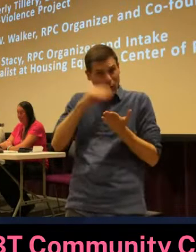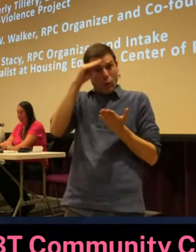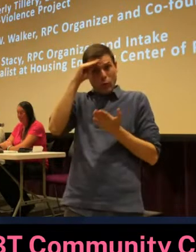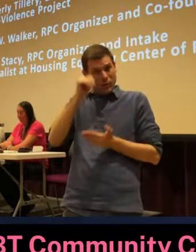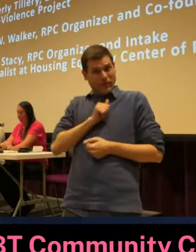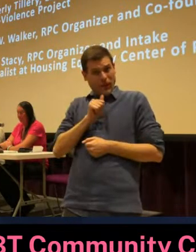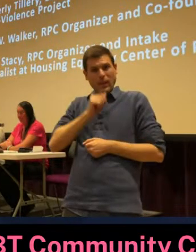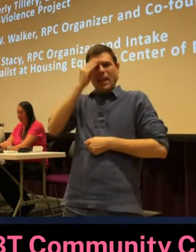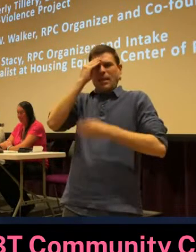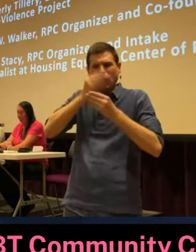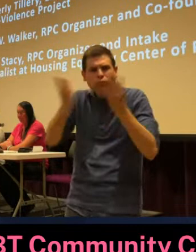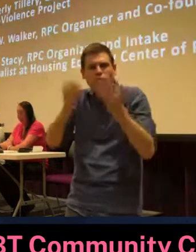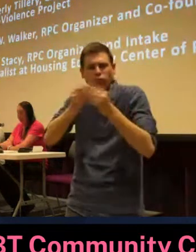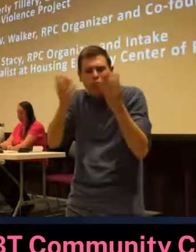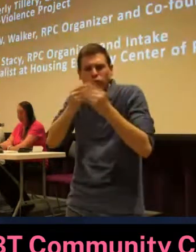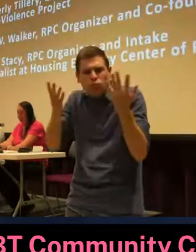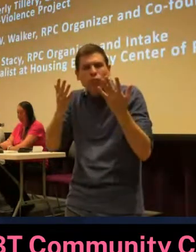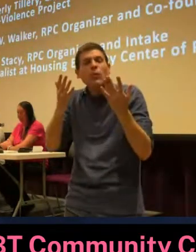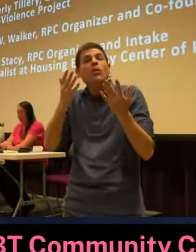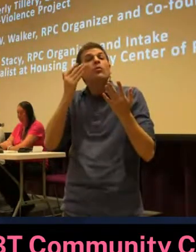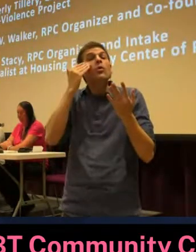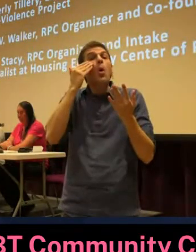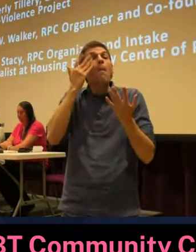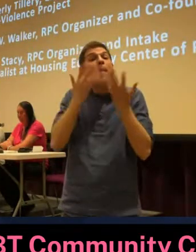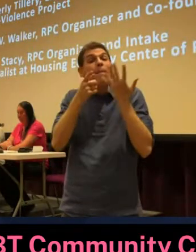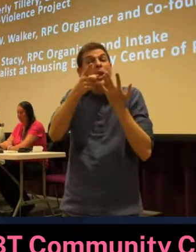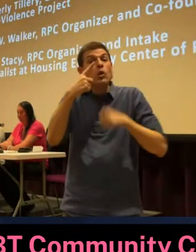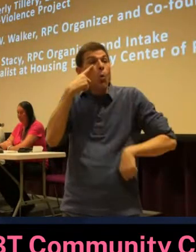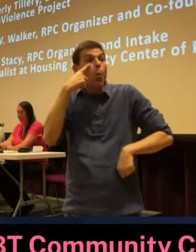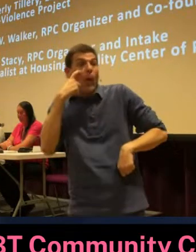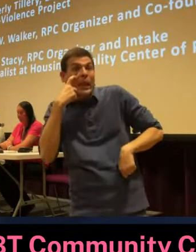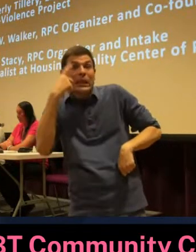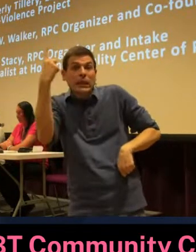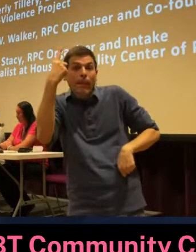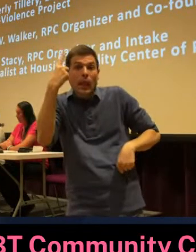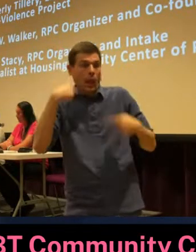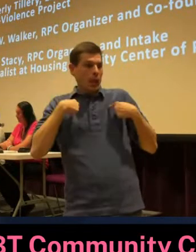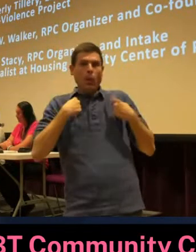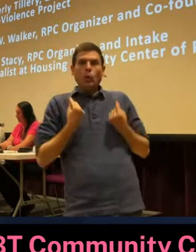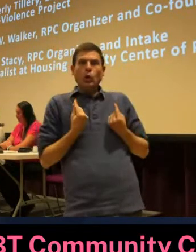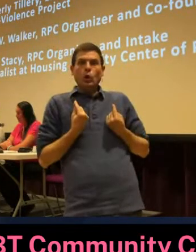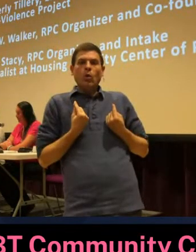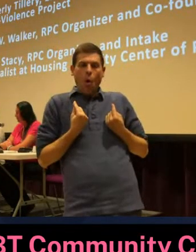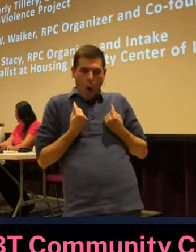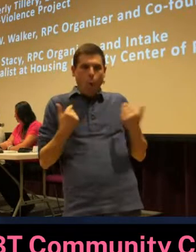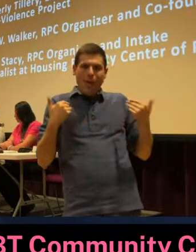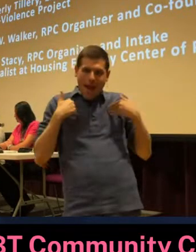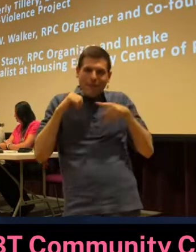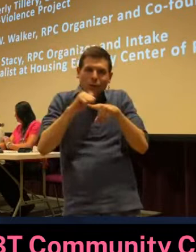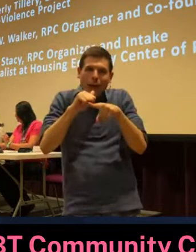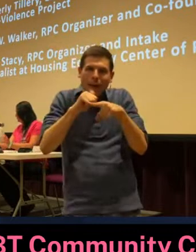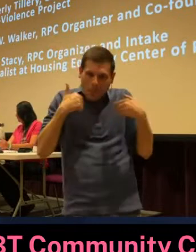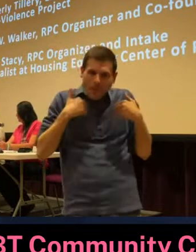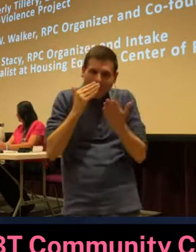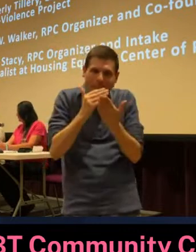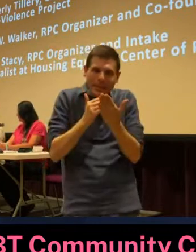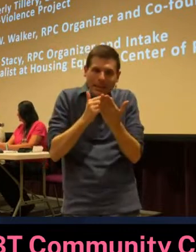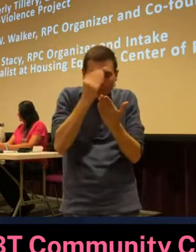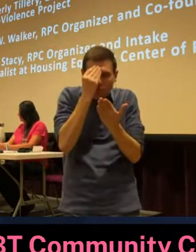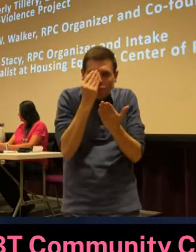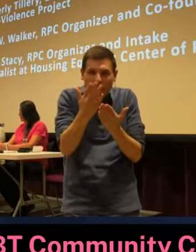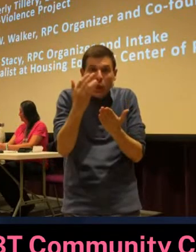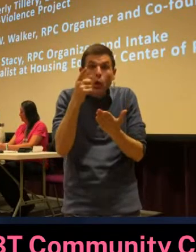an upstander and bystander training for anybody who's interested in just knowing how to, if